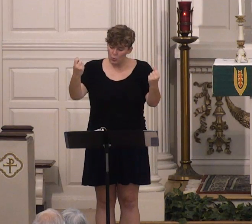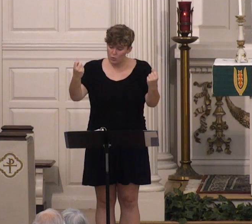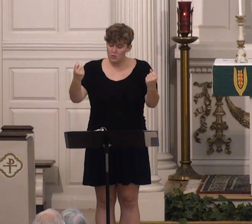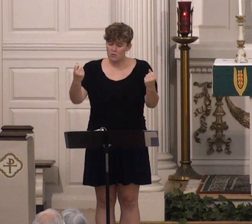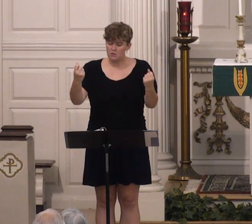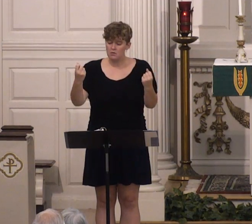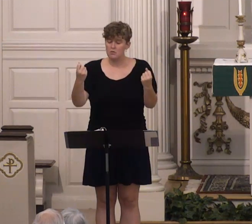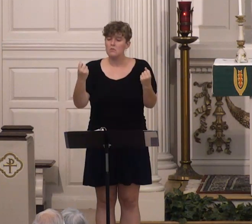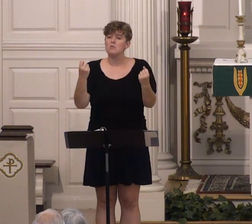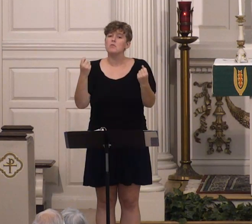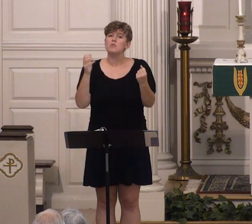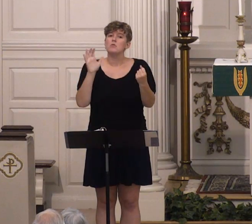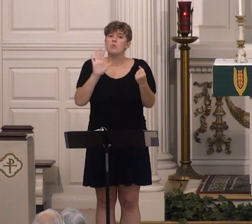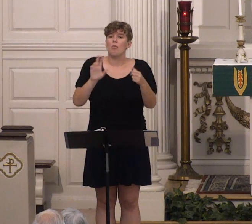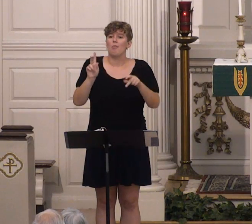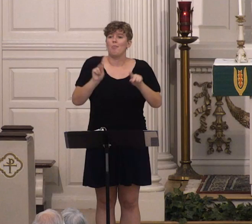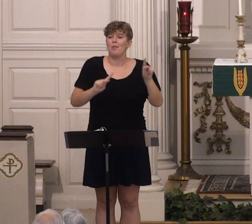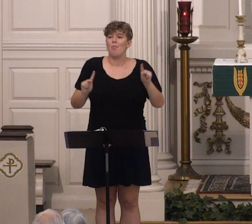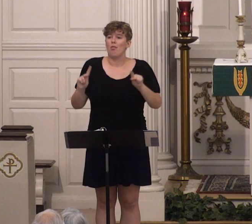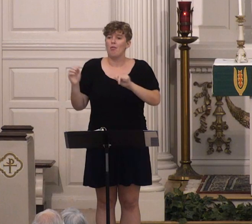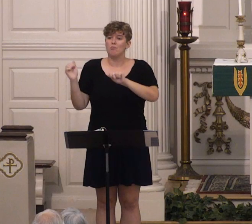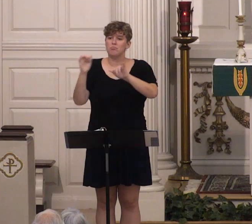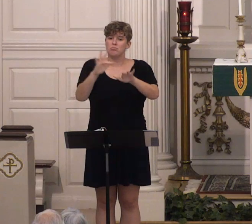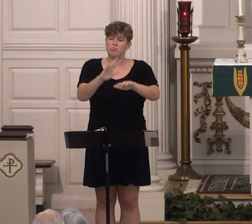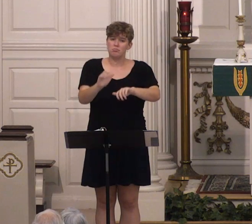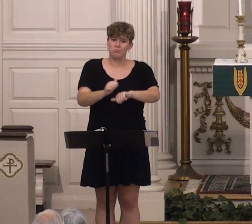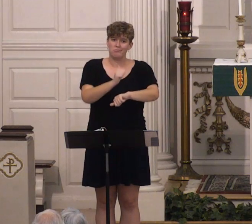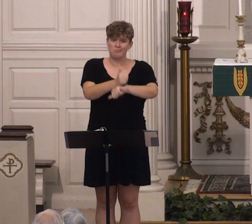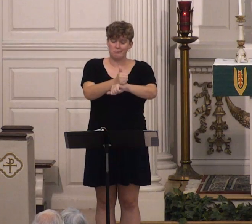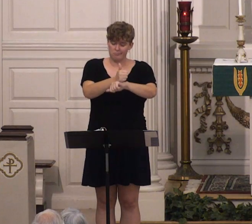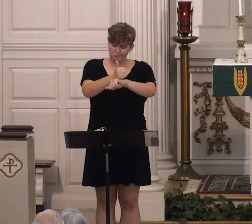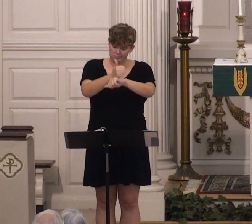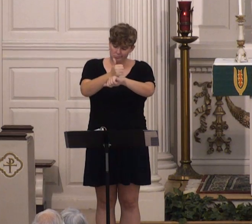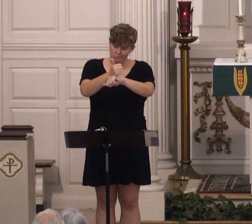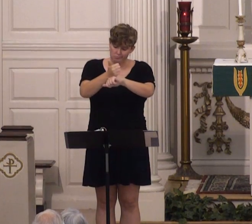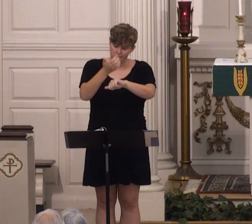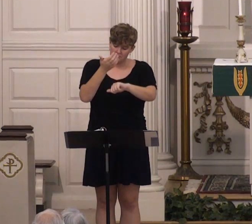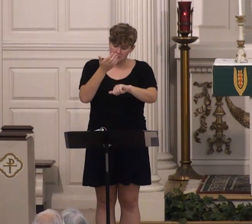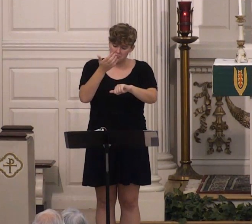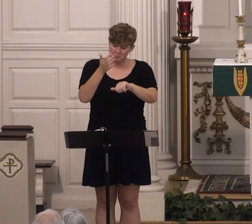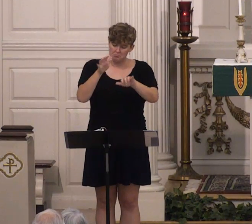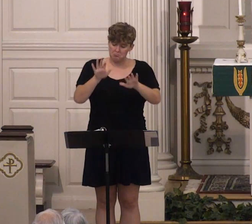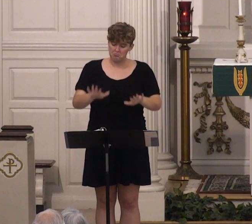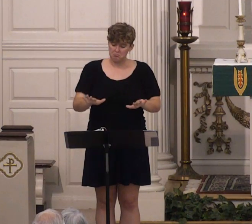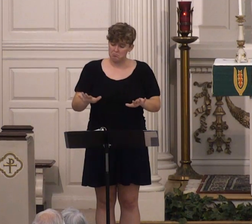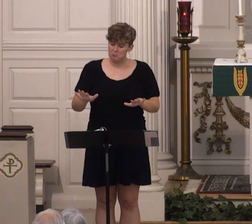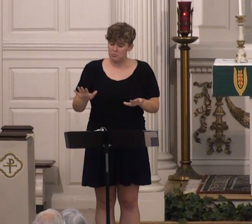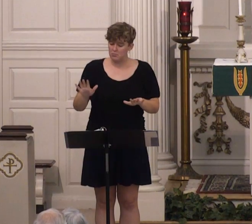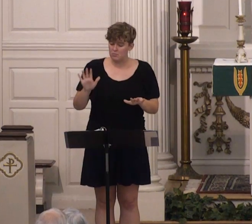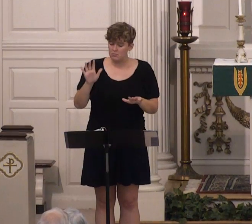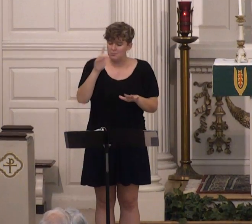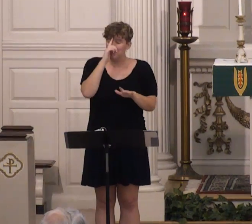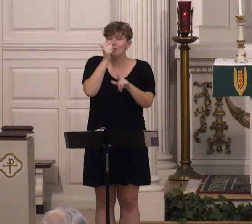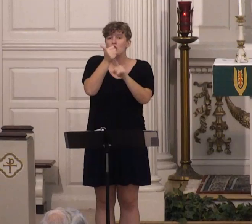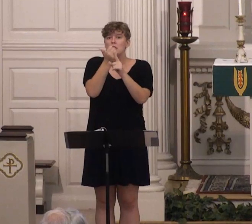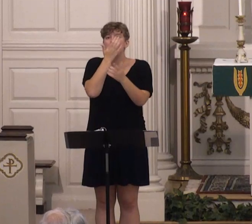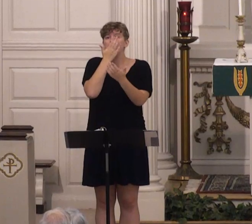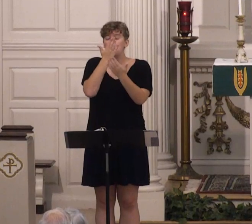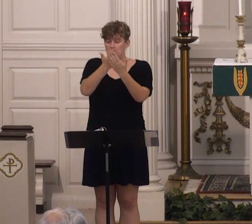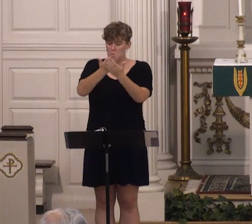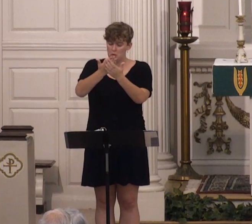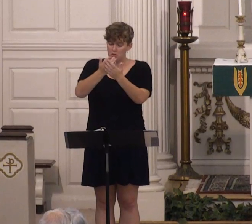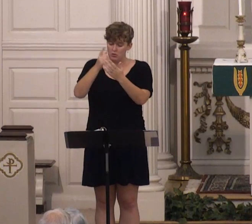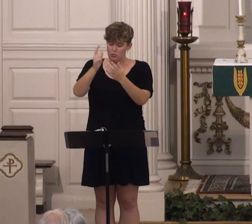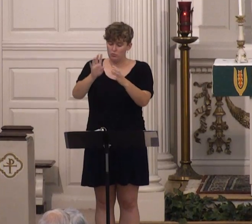languished. Your flock settled in it. In your goodness, O